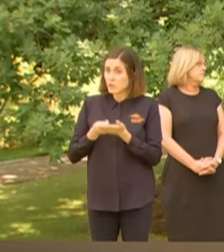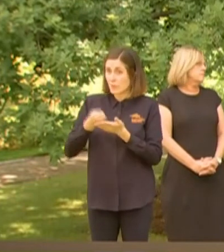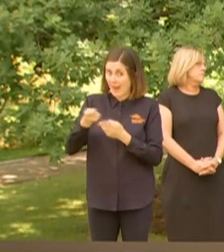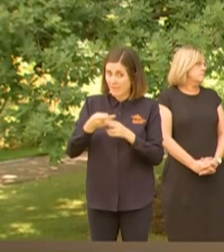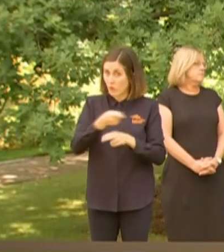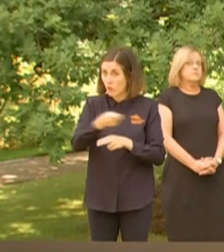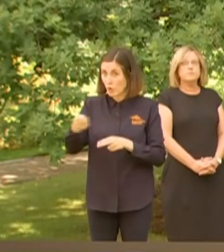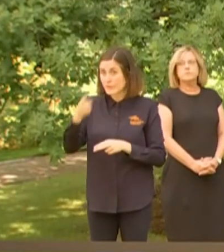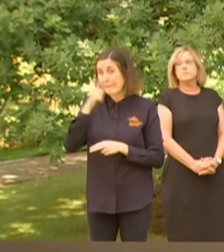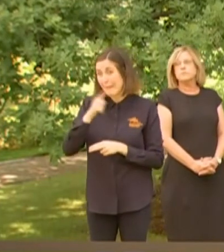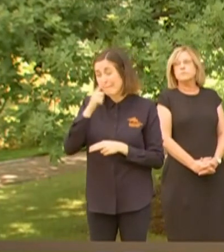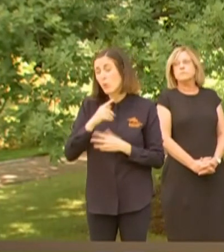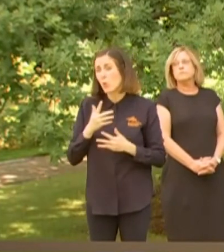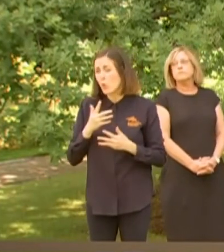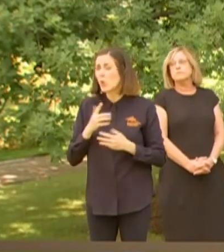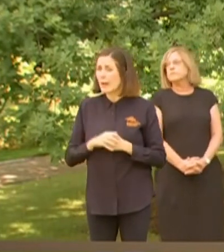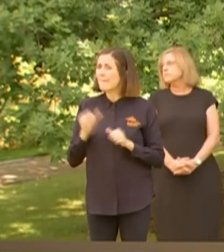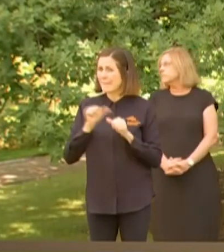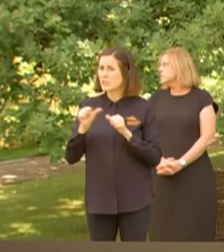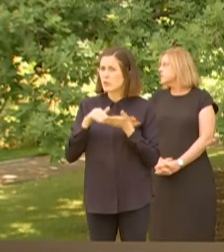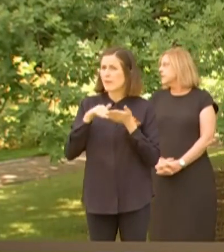huge.